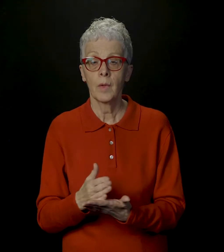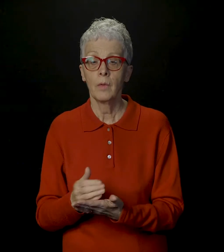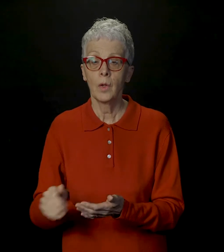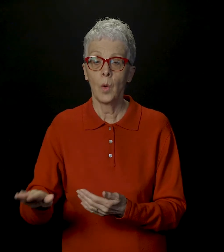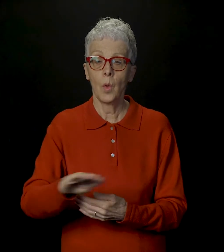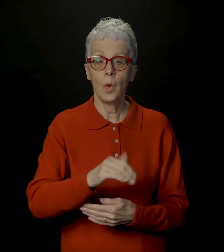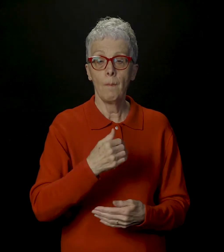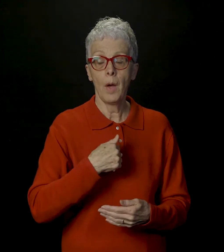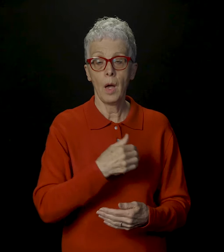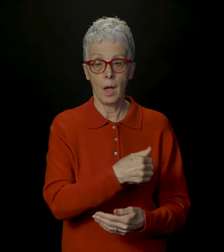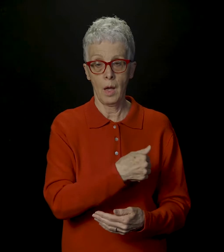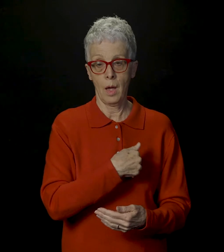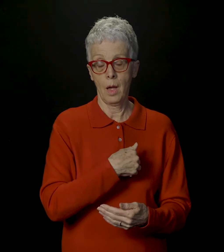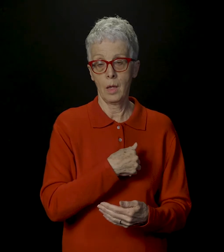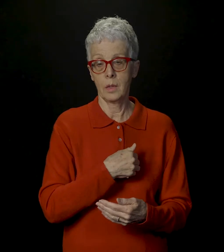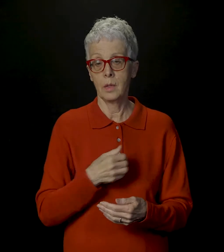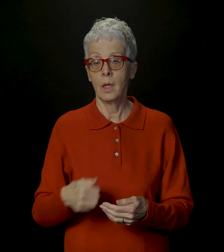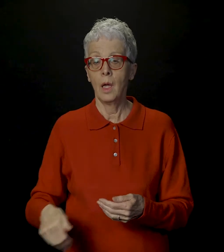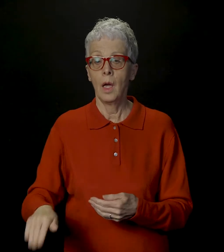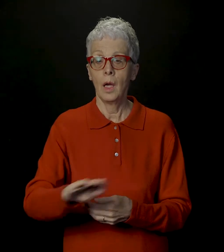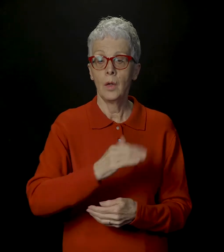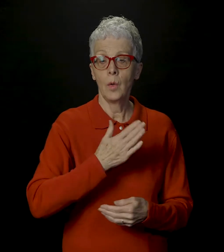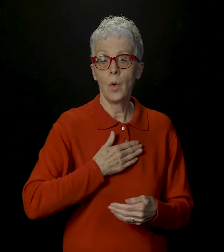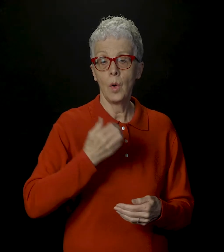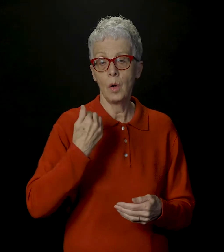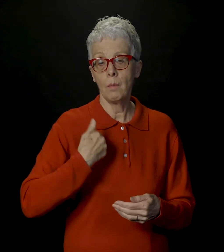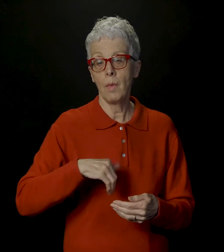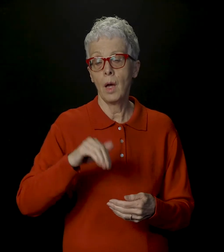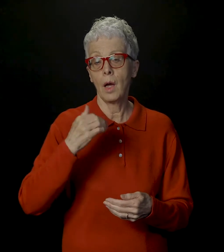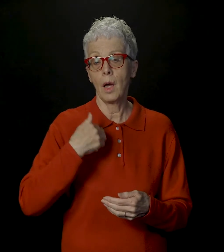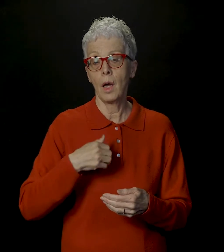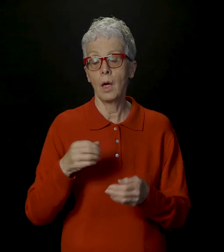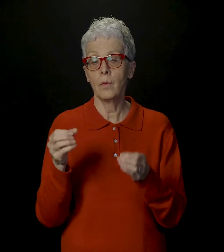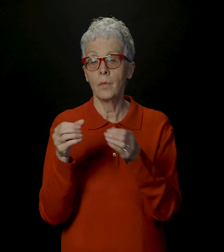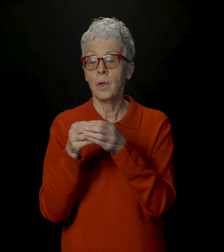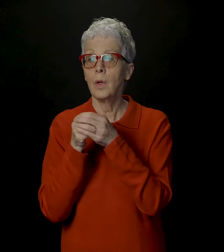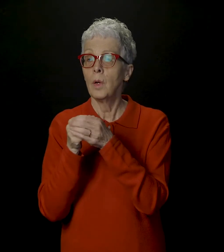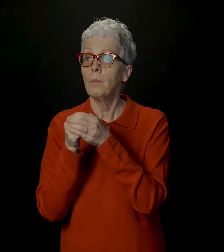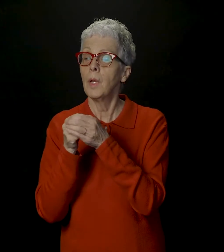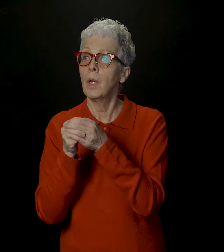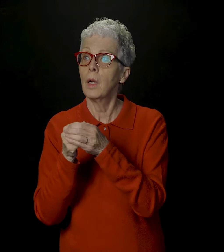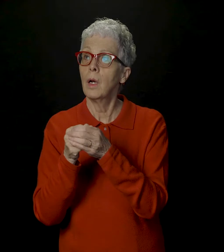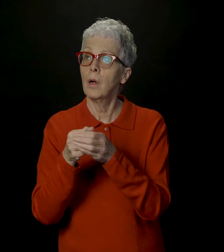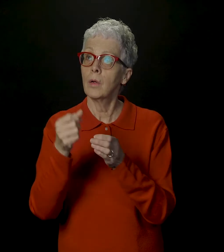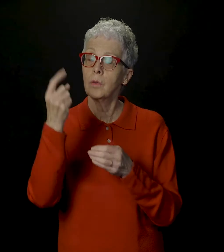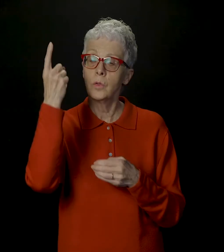That all my heart For all my life